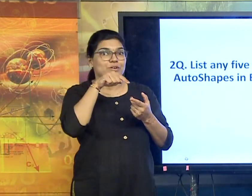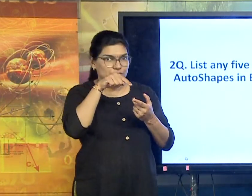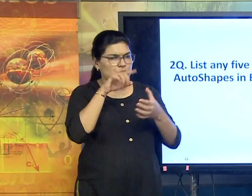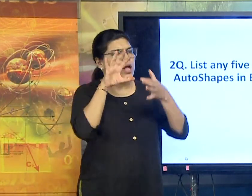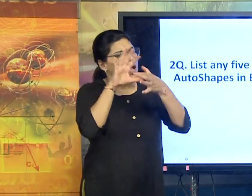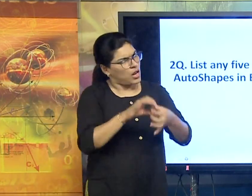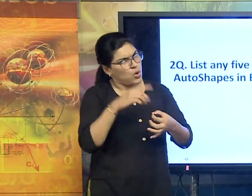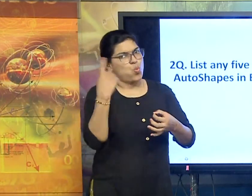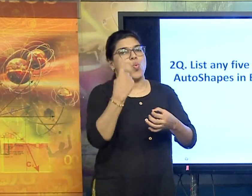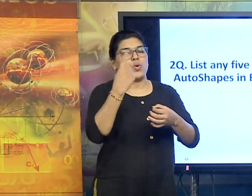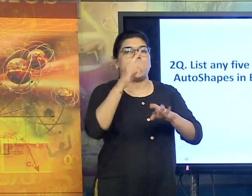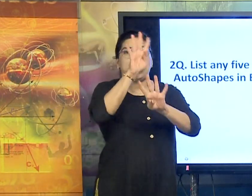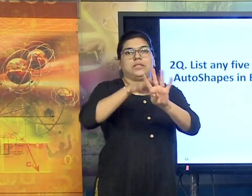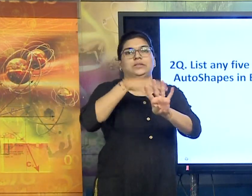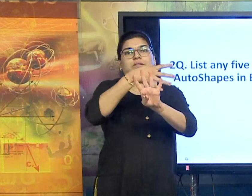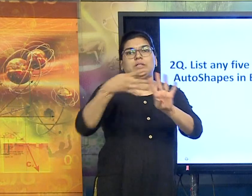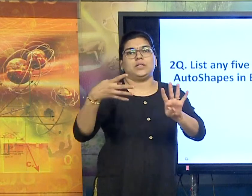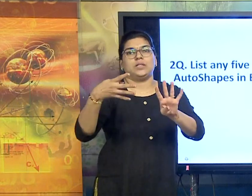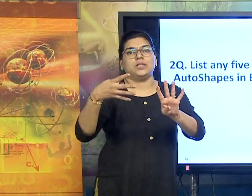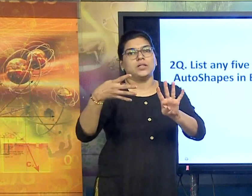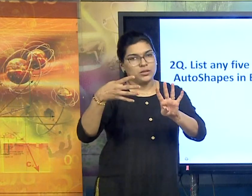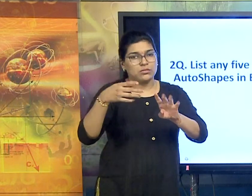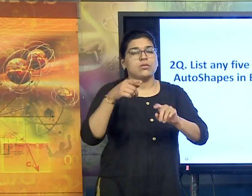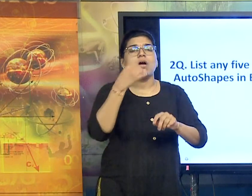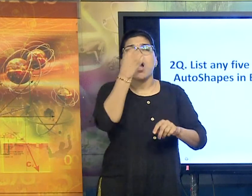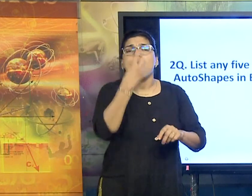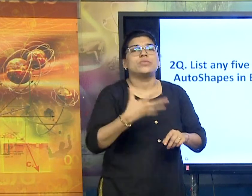We have to remember the names of those 5 categories.